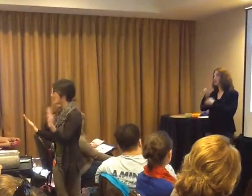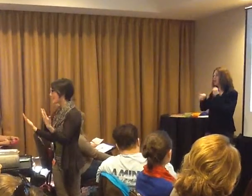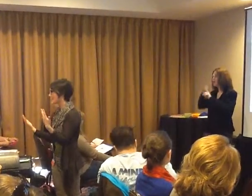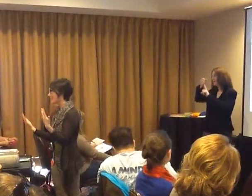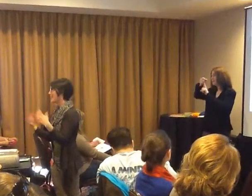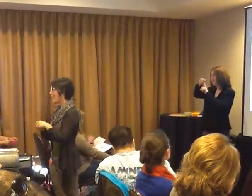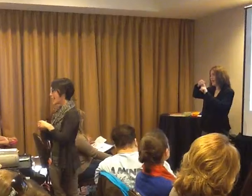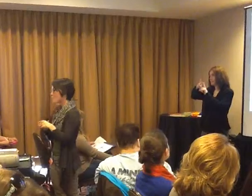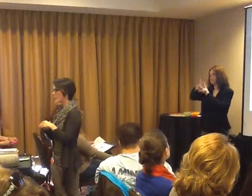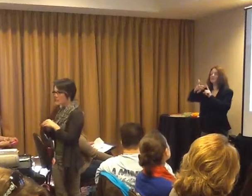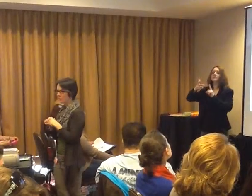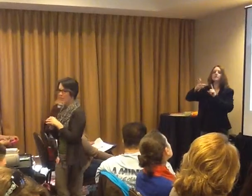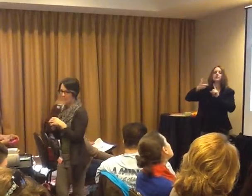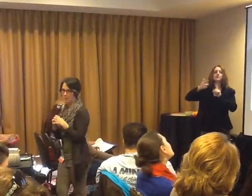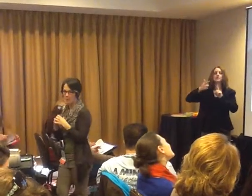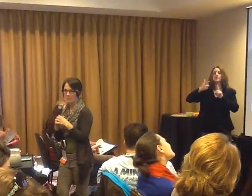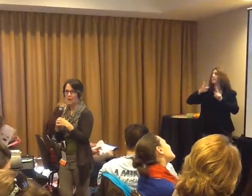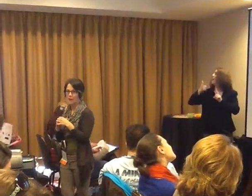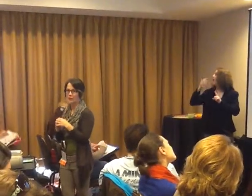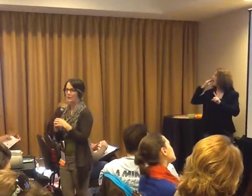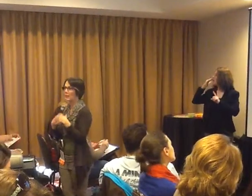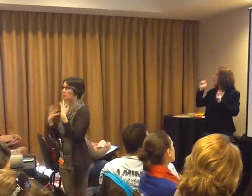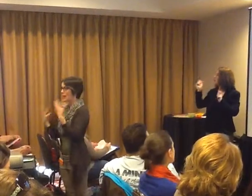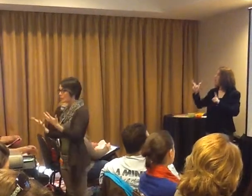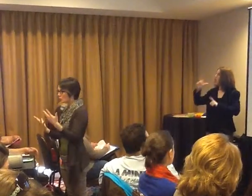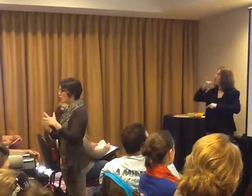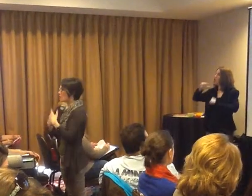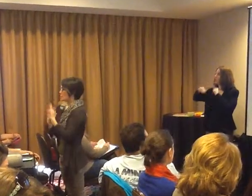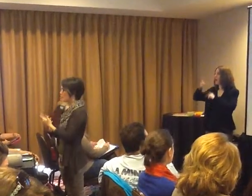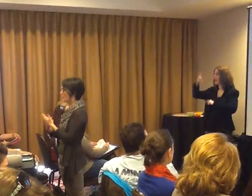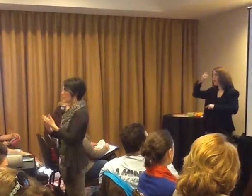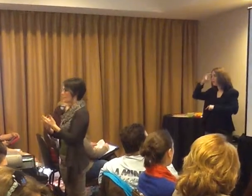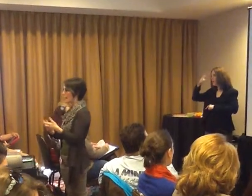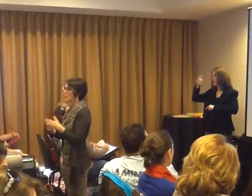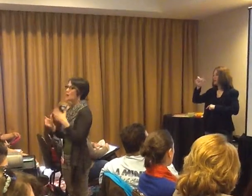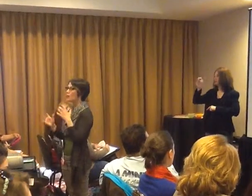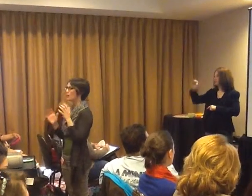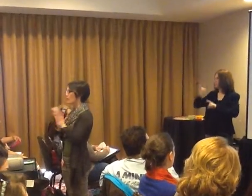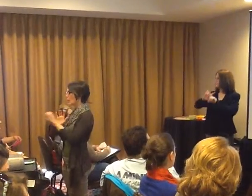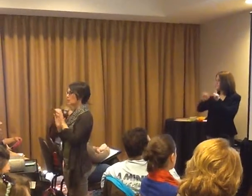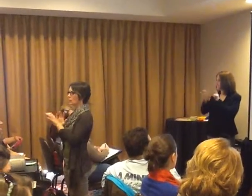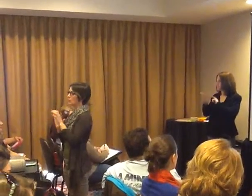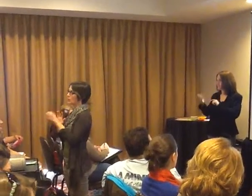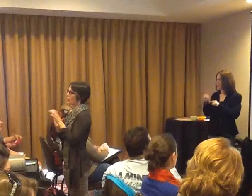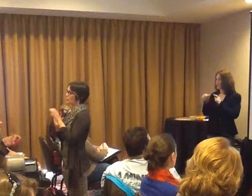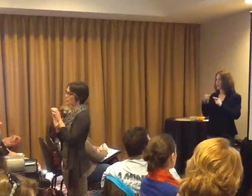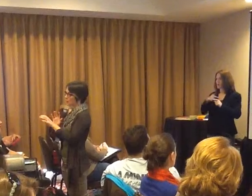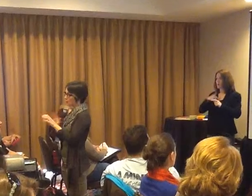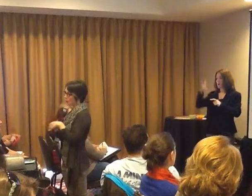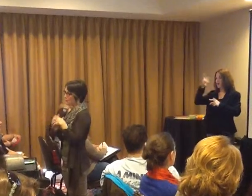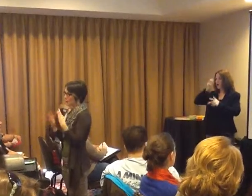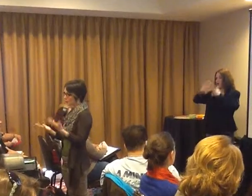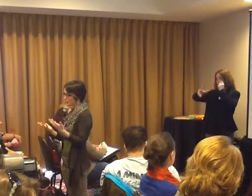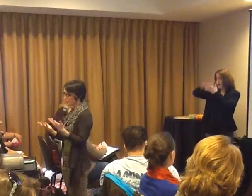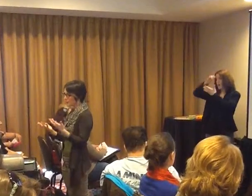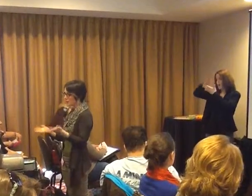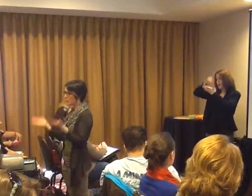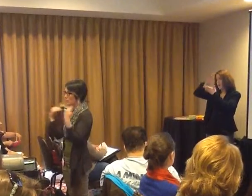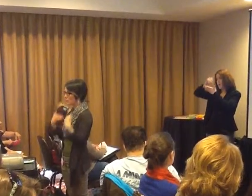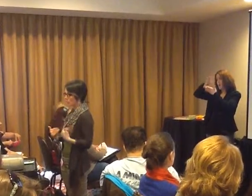brain breaks. I know you guys have probably all heard of like brain gym, different things like that. When we load full